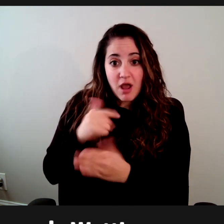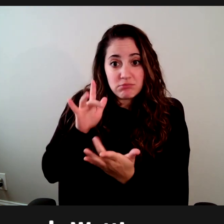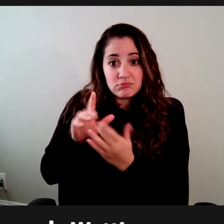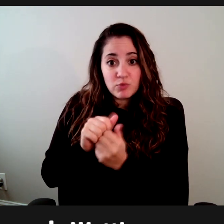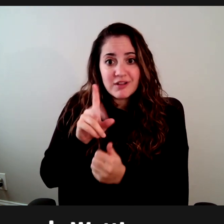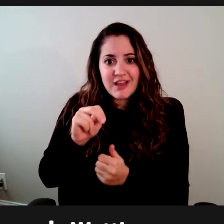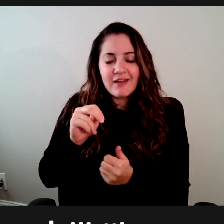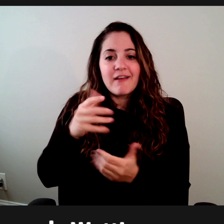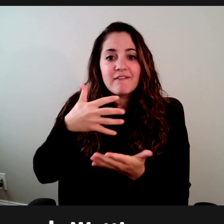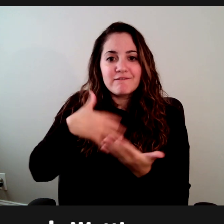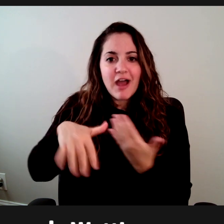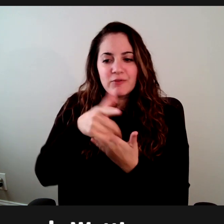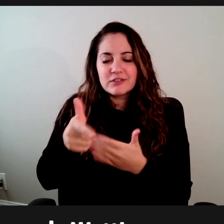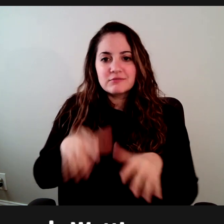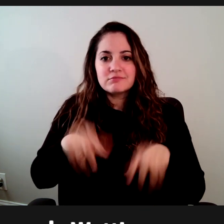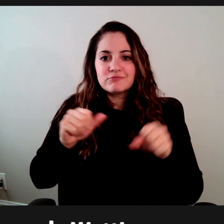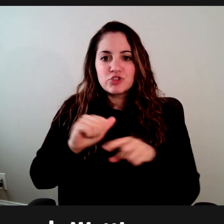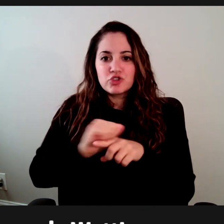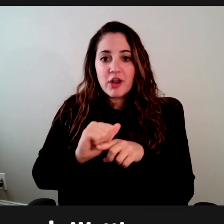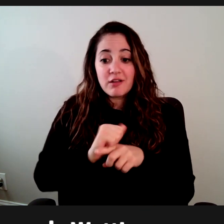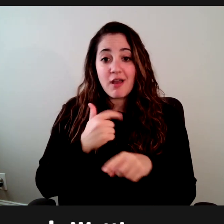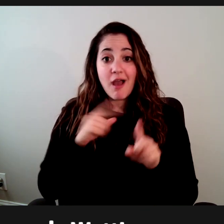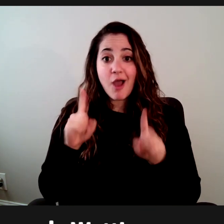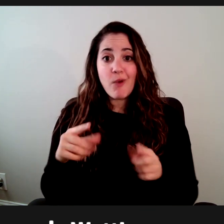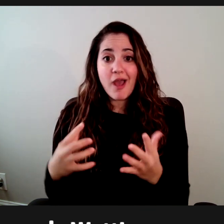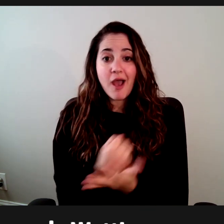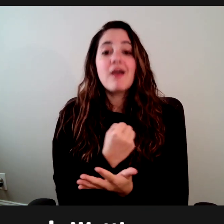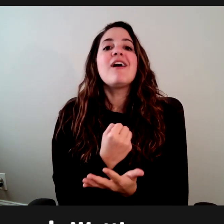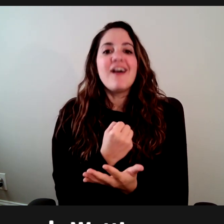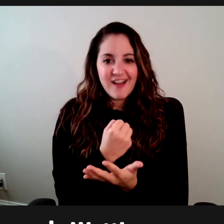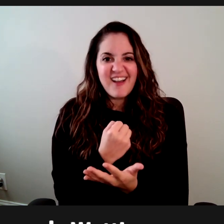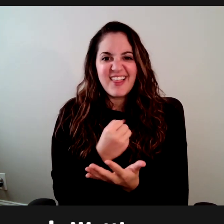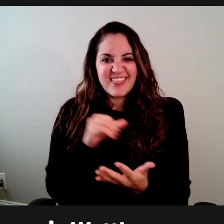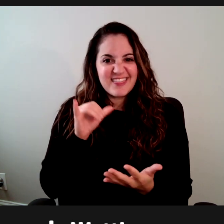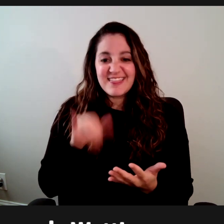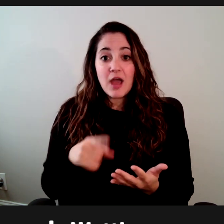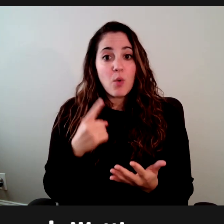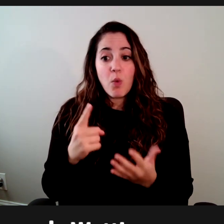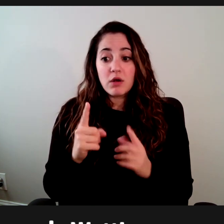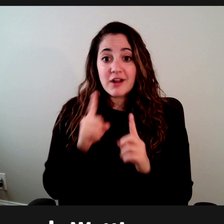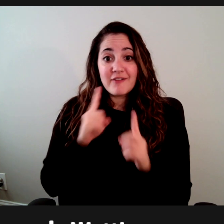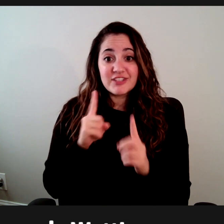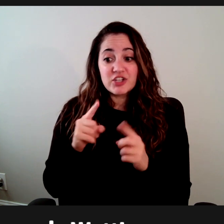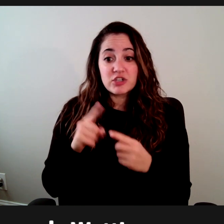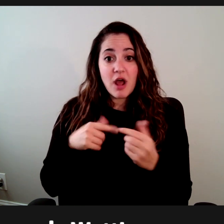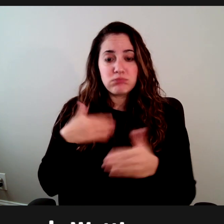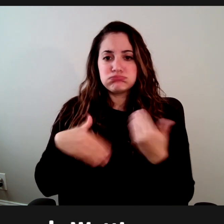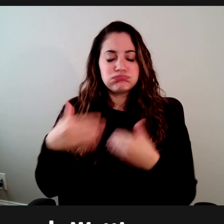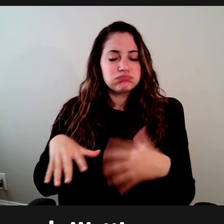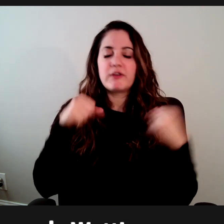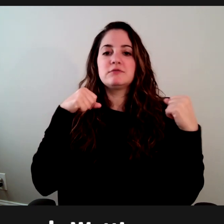weeks later, and I went, and that was where I where I landed from just that